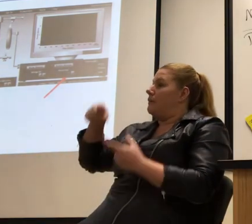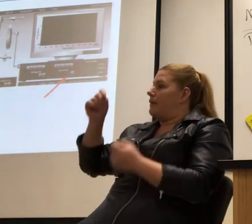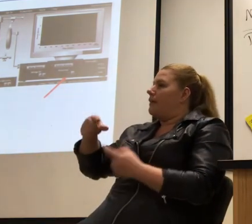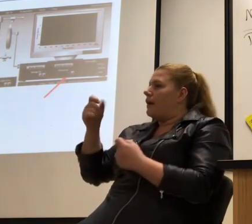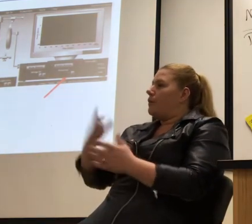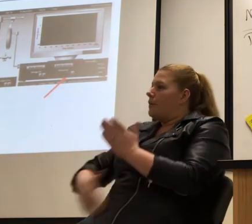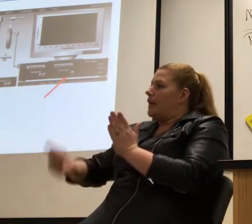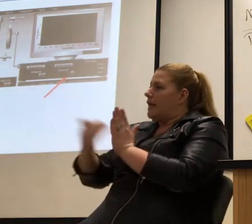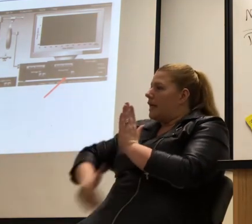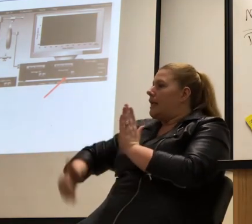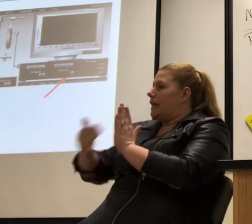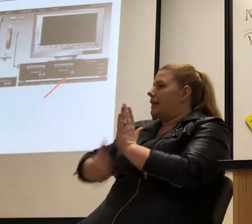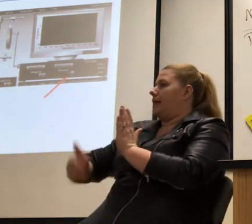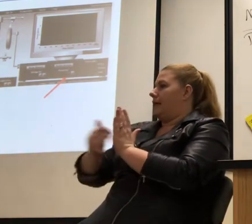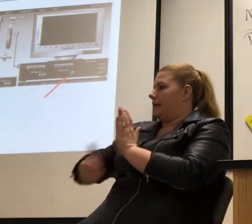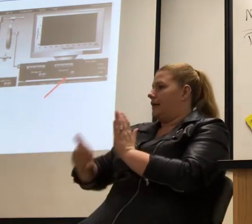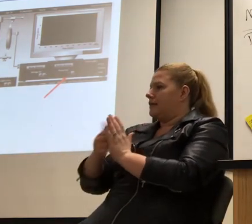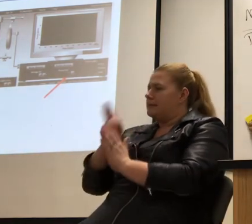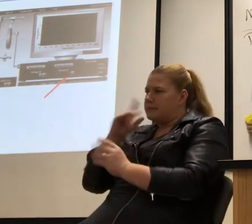repeatedly, okay?